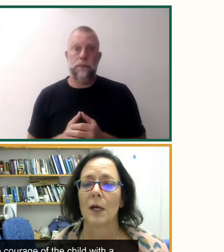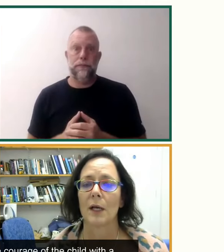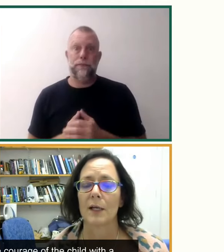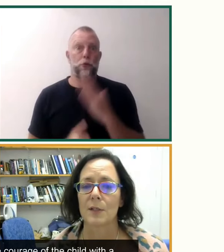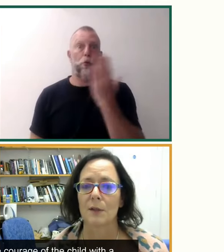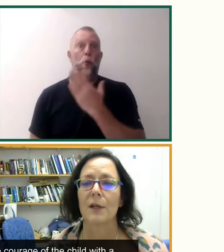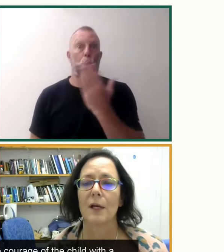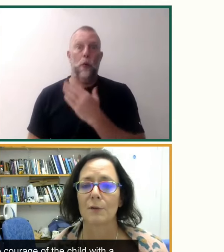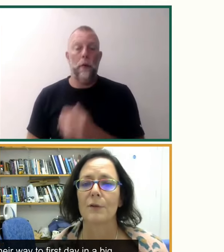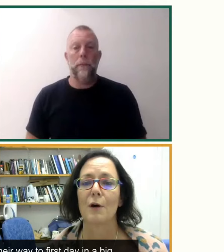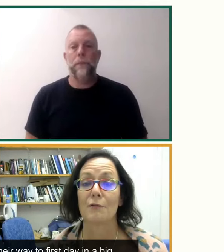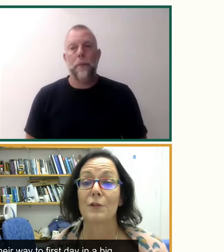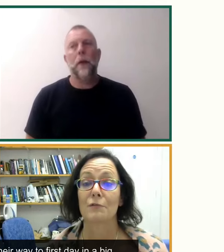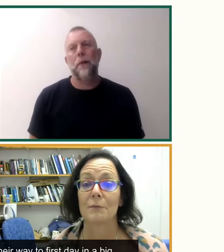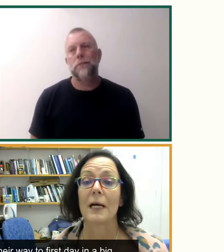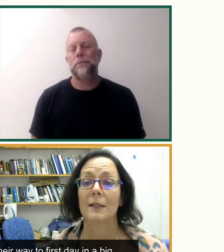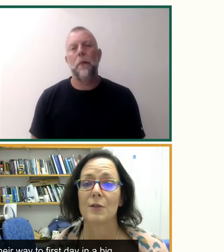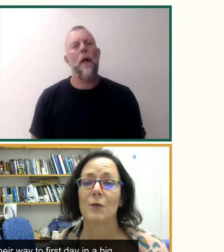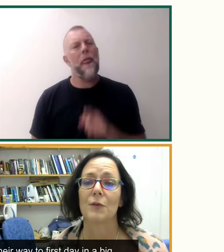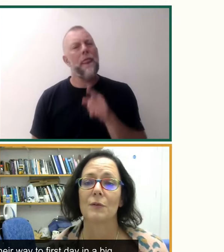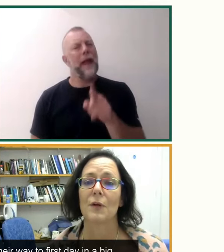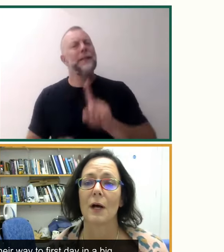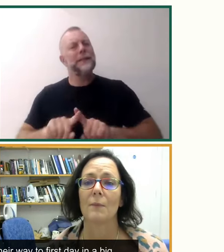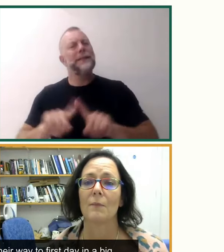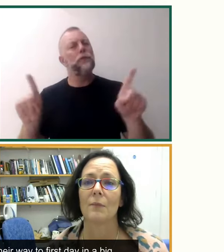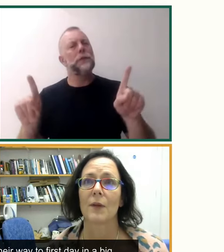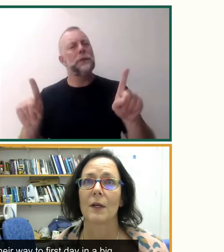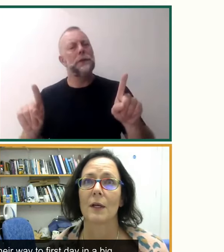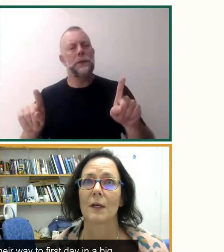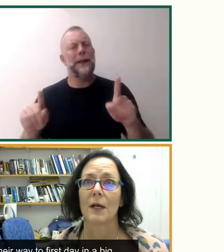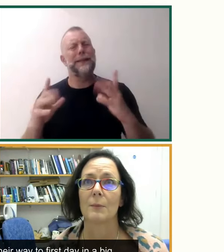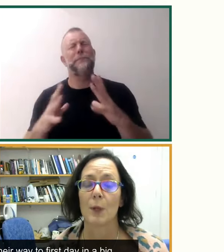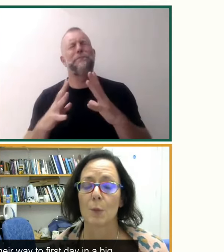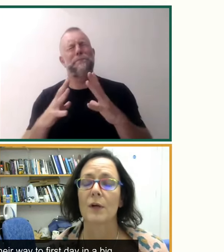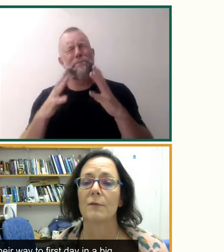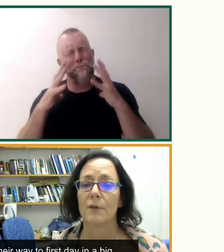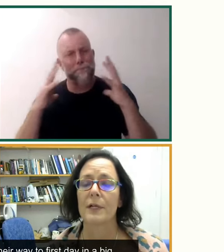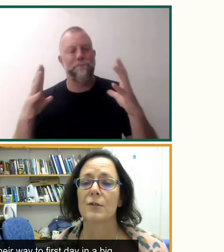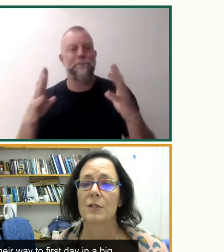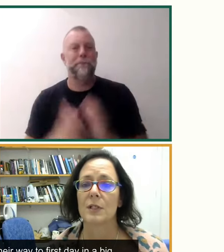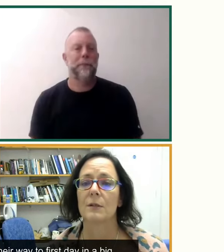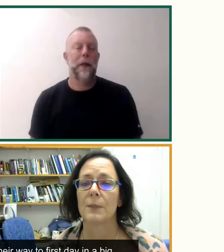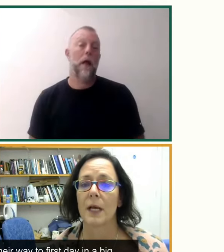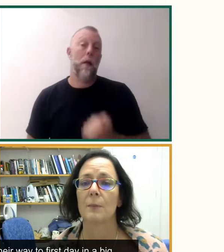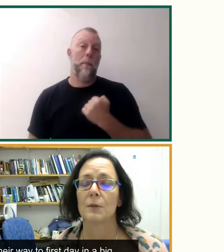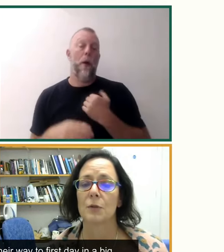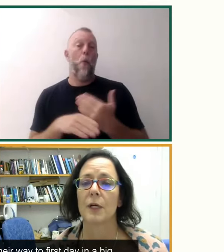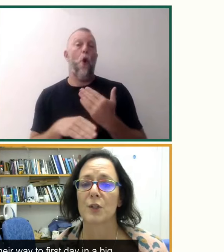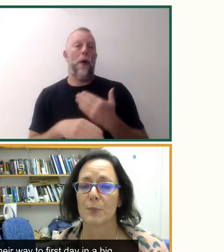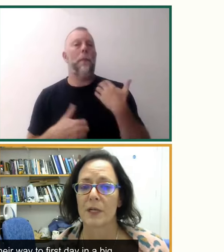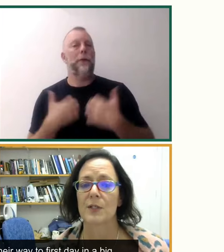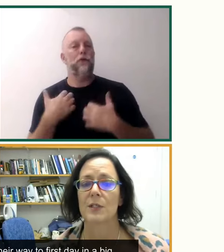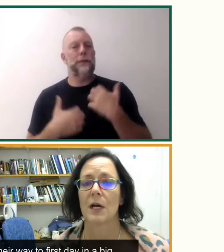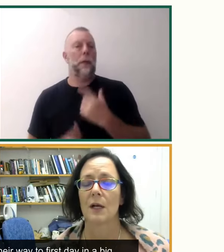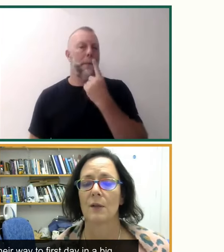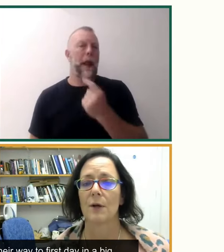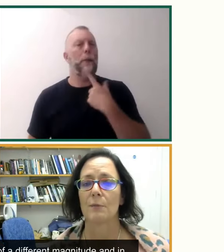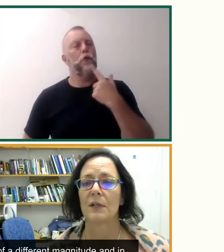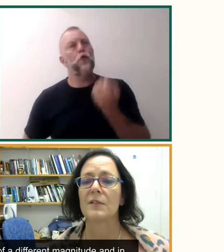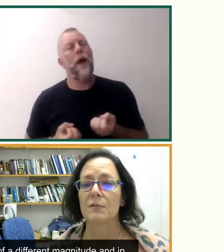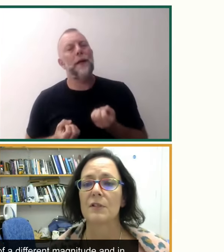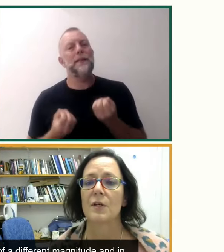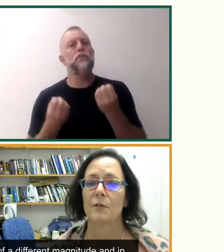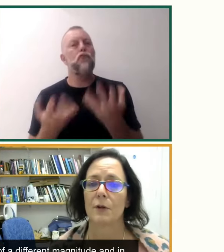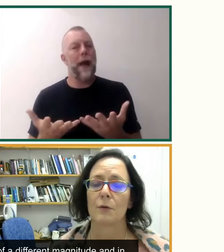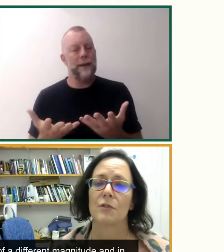school is, I think, of a different magnitude. And in my work, I'm very interested in being able to express